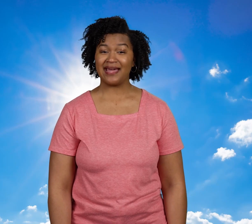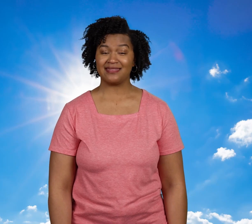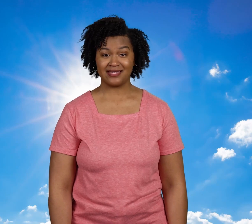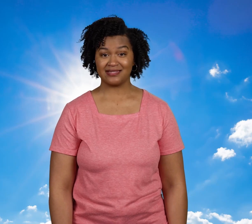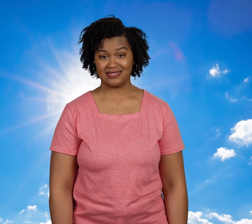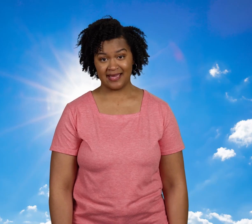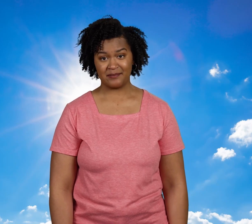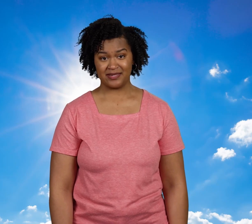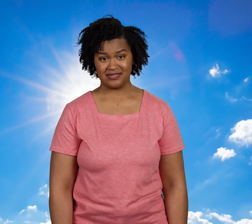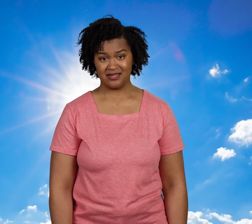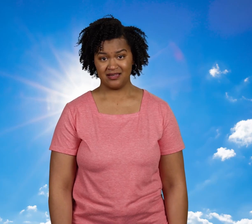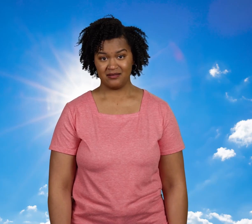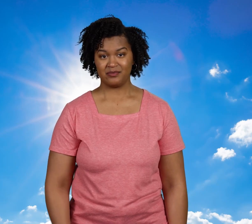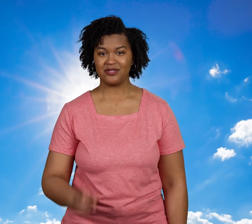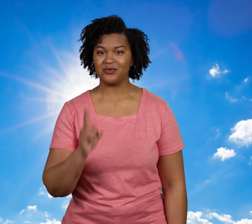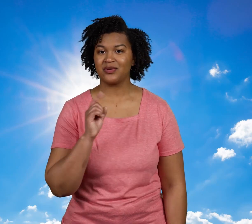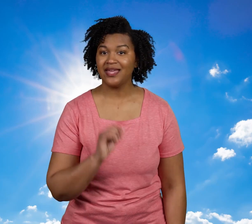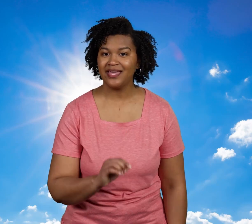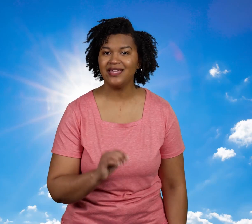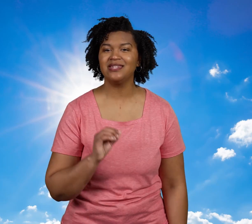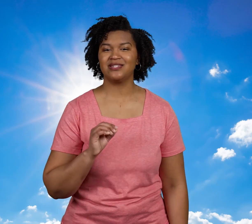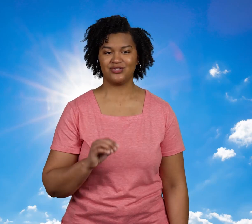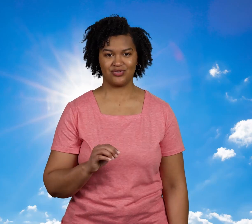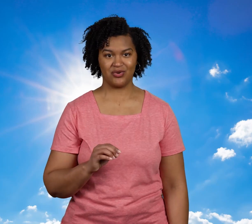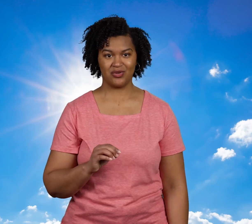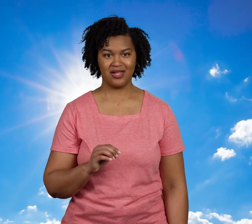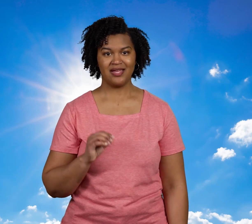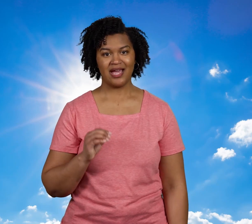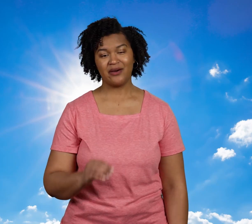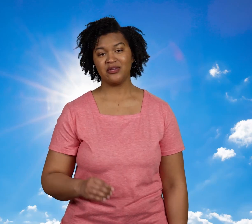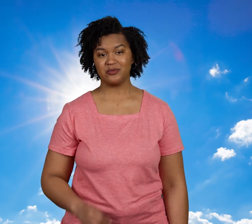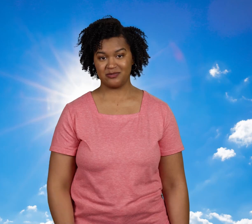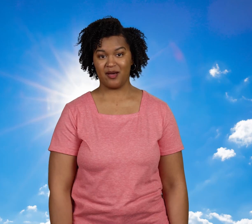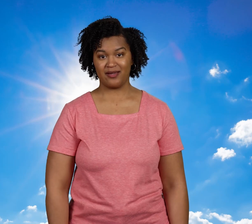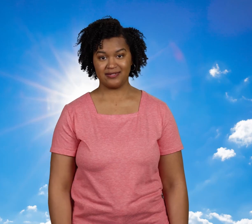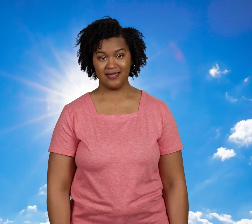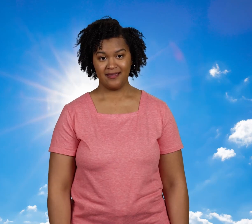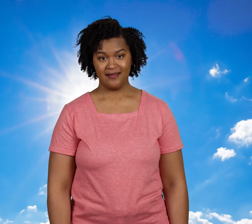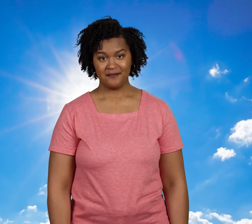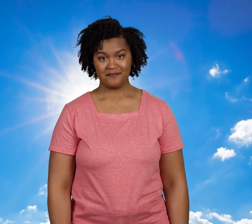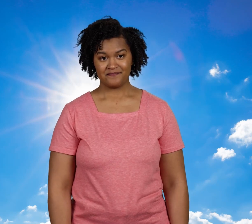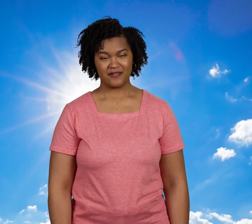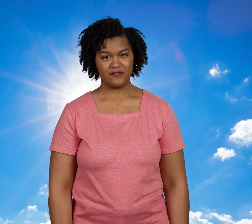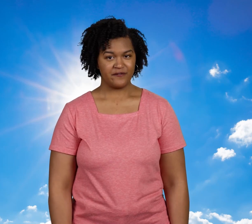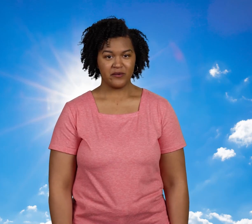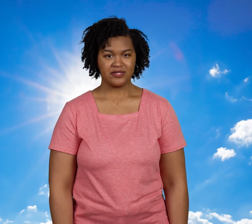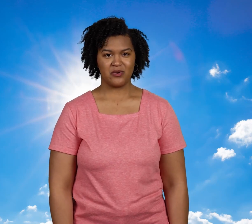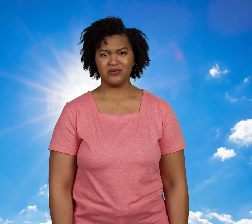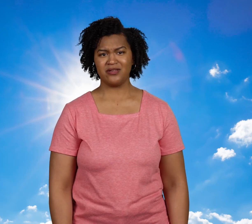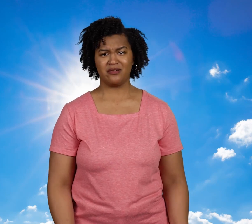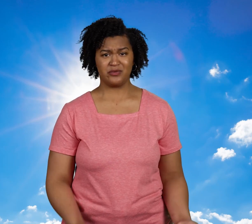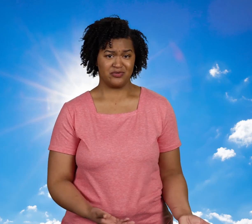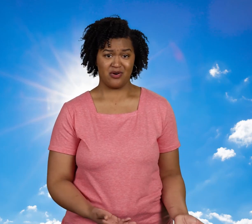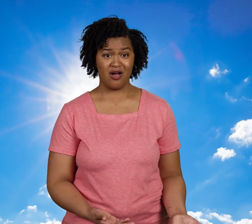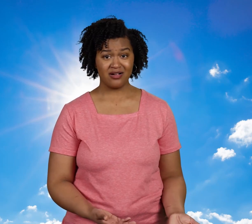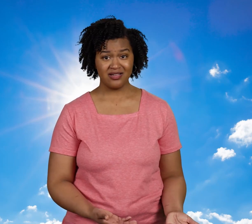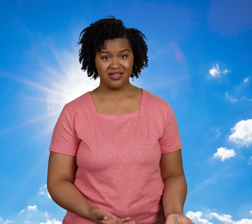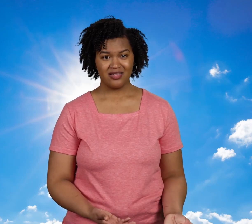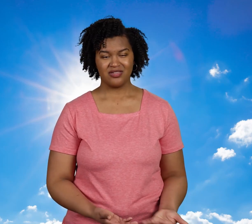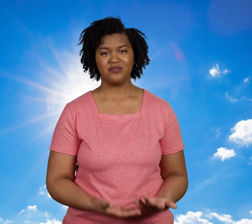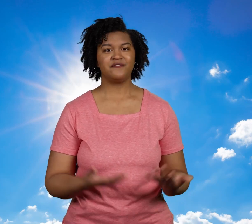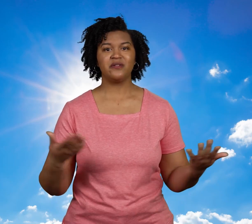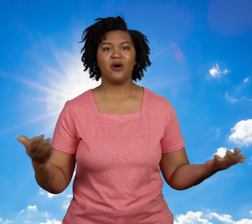the bad thing that's happened, but you can control how you respond. If you focus only on what's